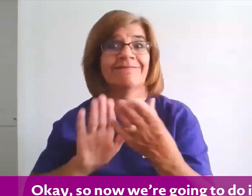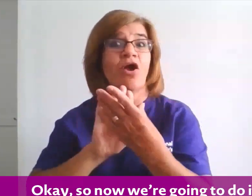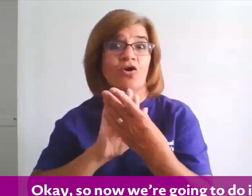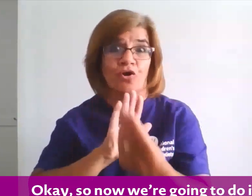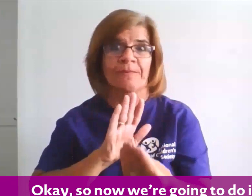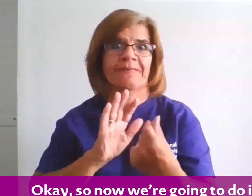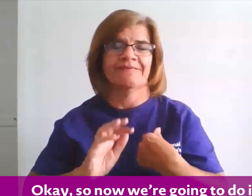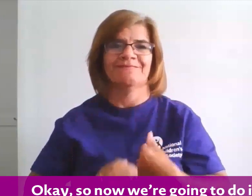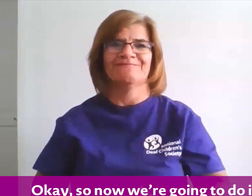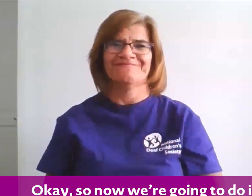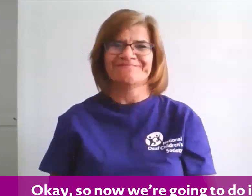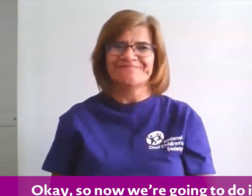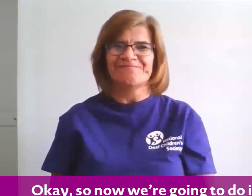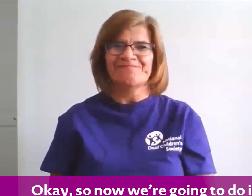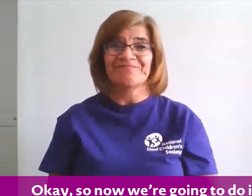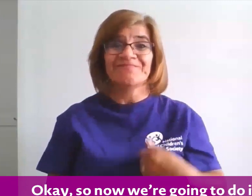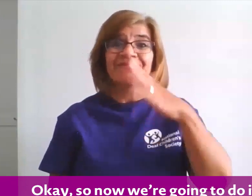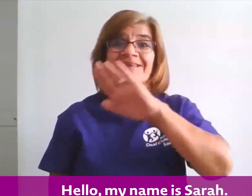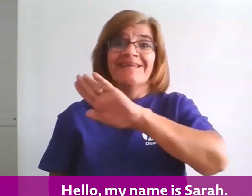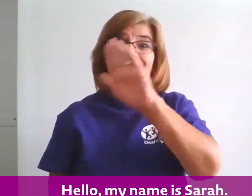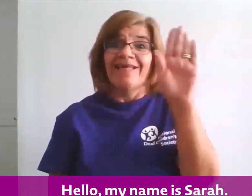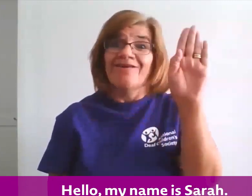Okay, so now we're going to do it again, this time copy me.